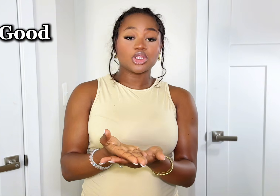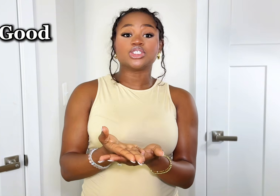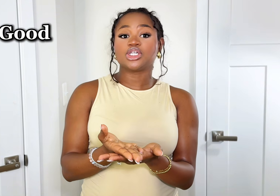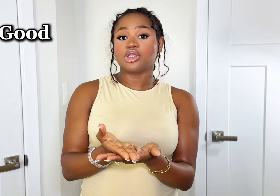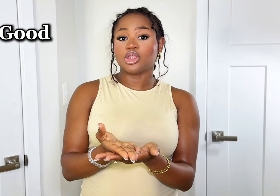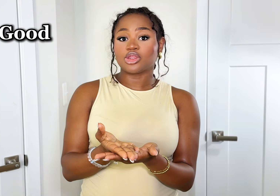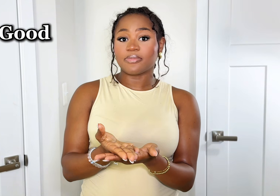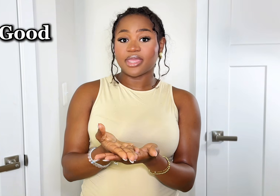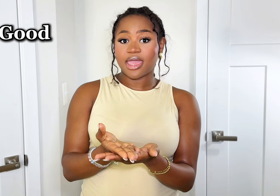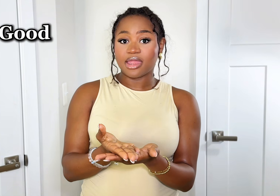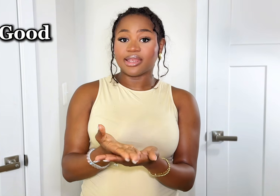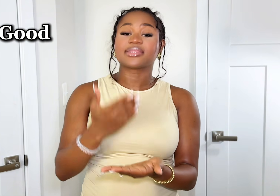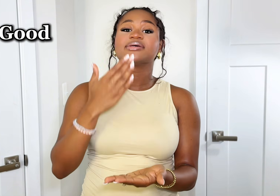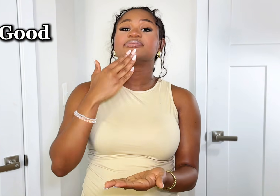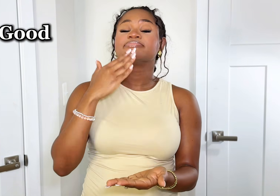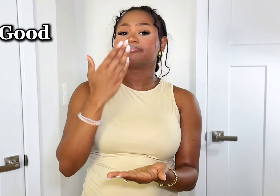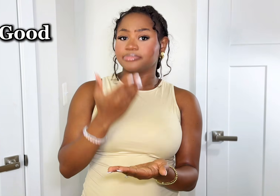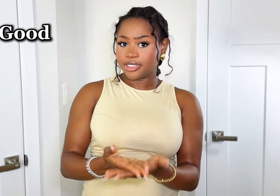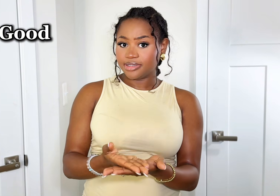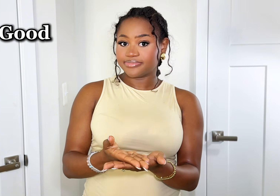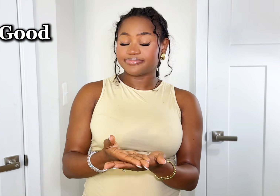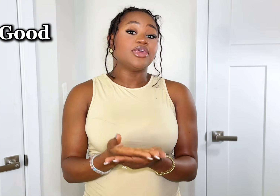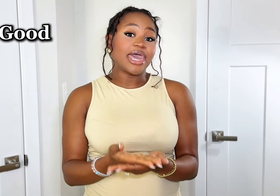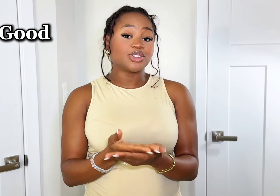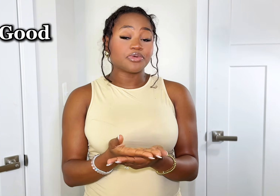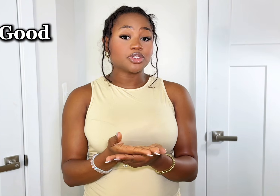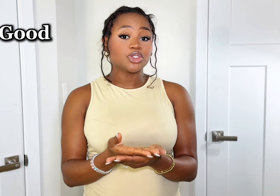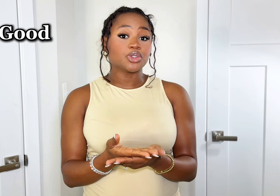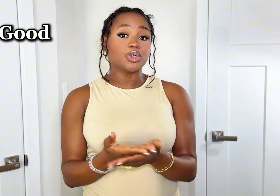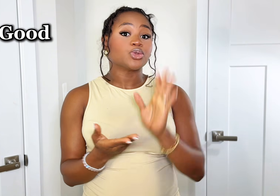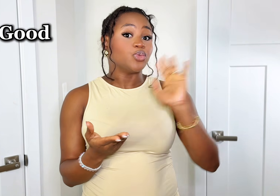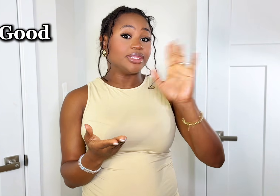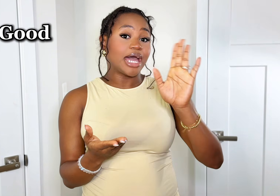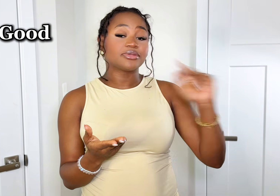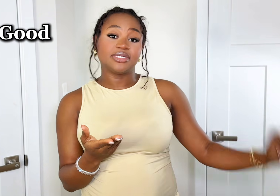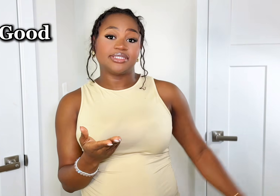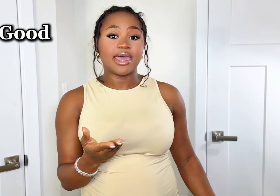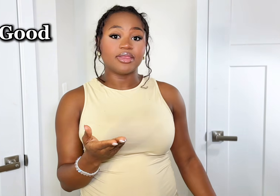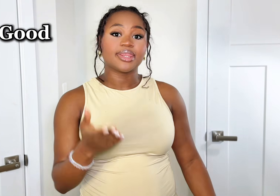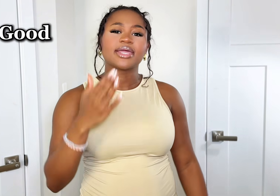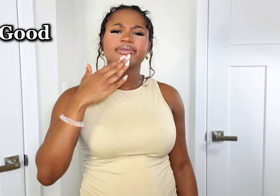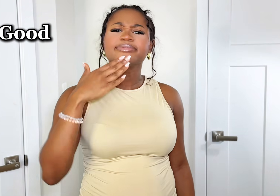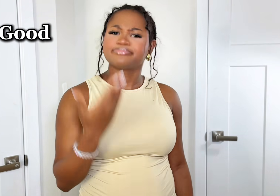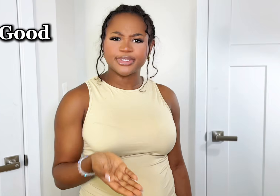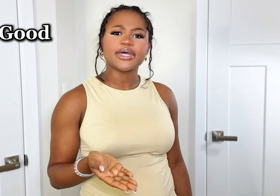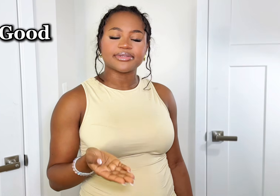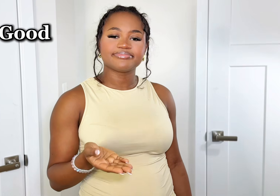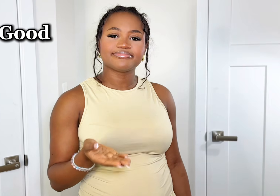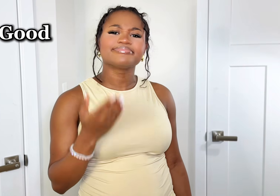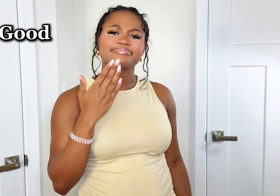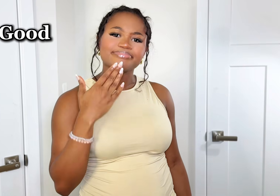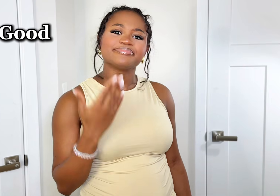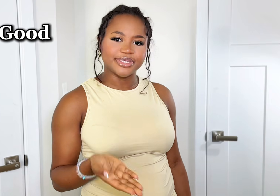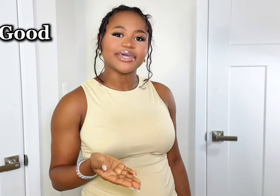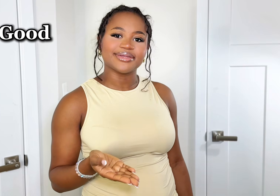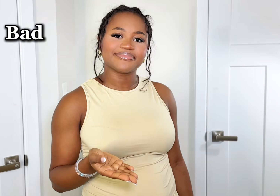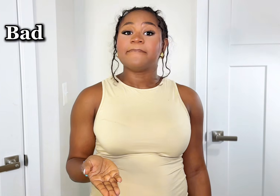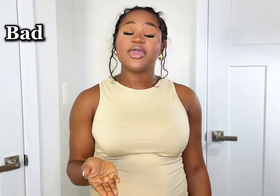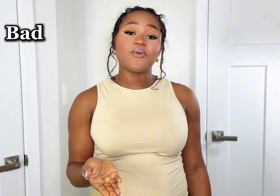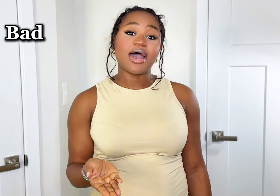touching your non-dominant hand like this. Good. You can as well do good without this hand. Like this. Good. Good. Meanwhile,